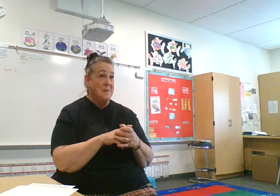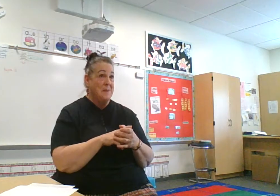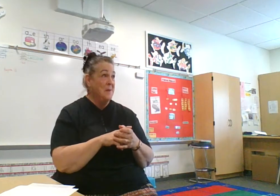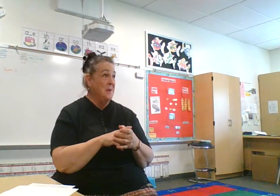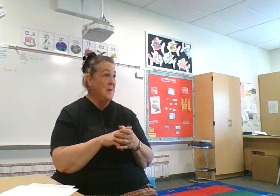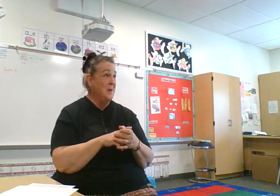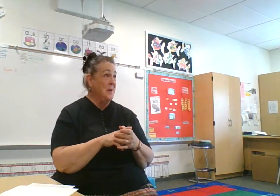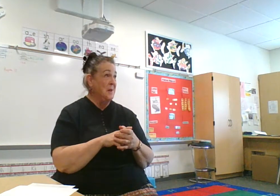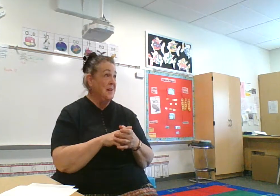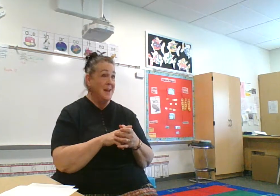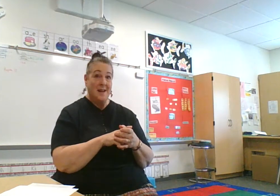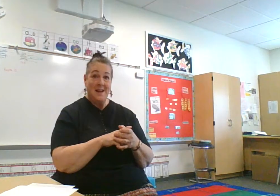Yeah.